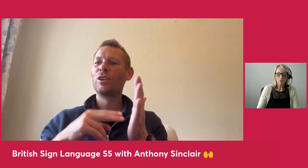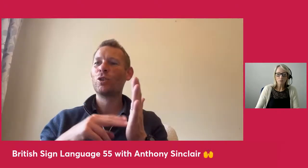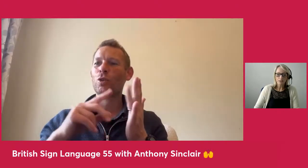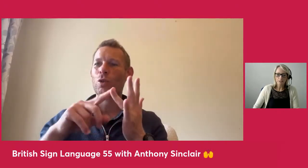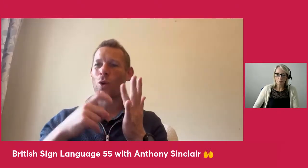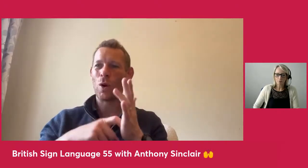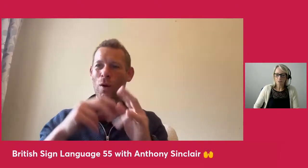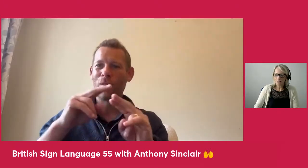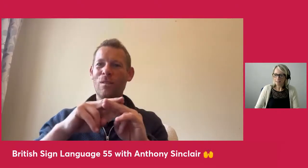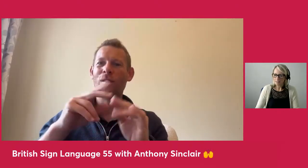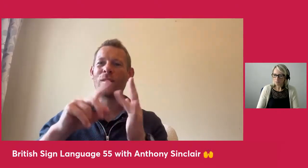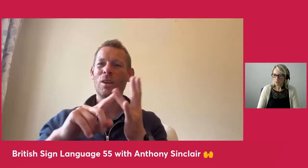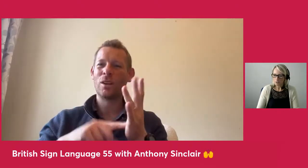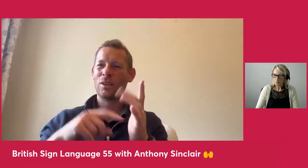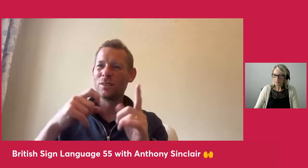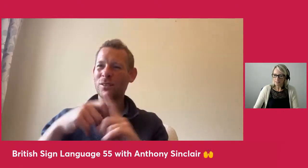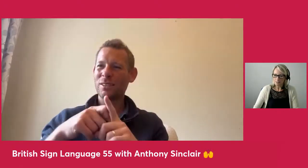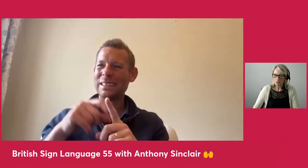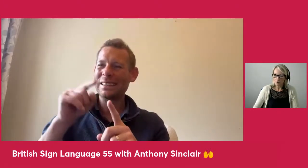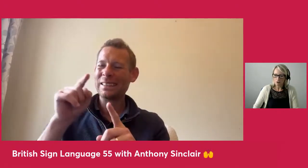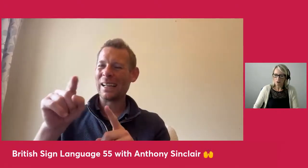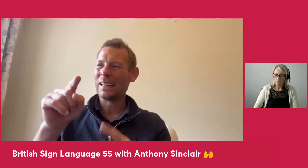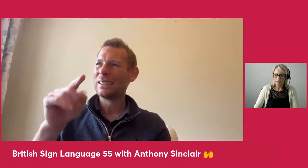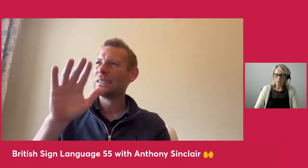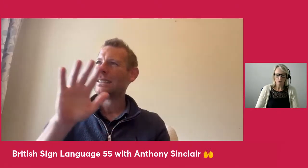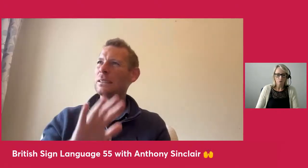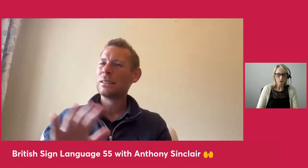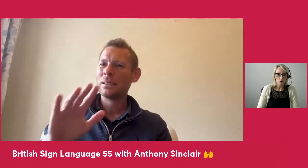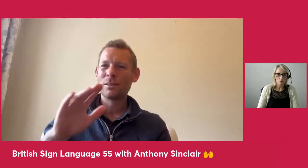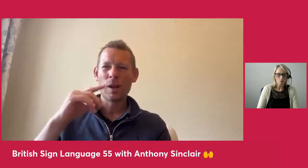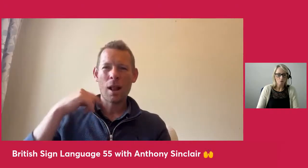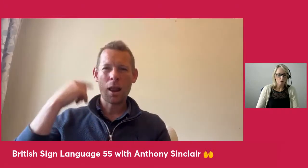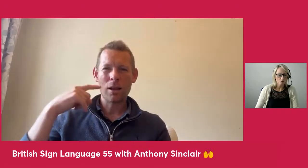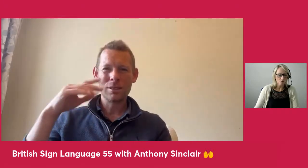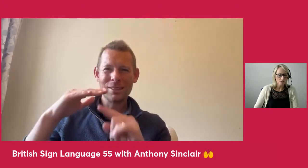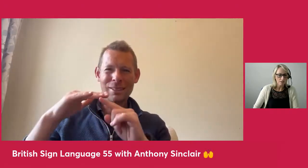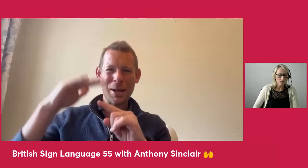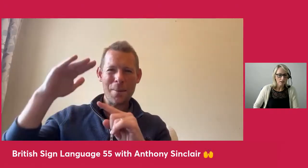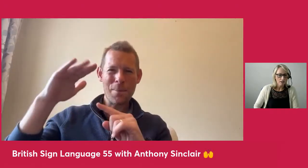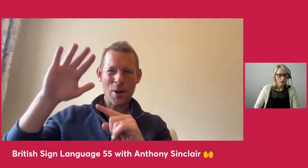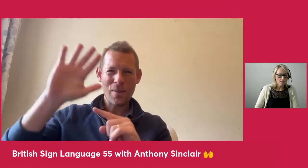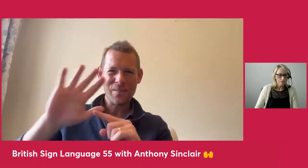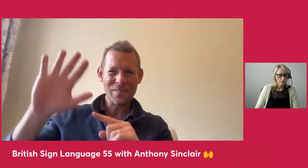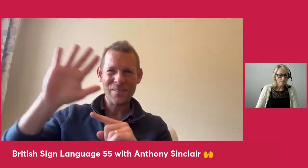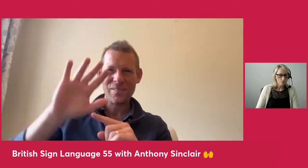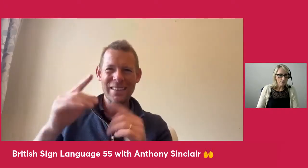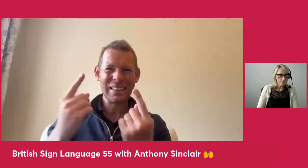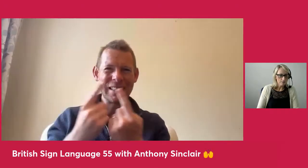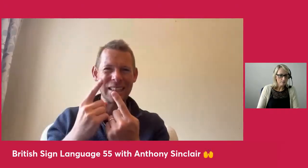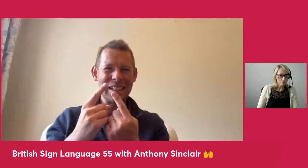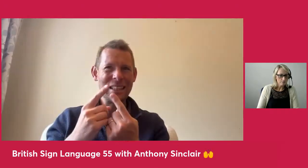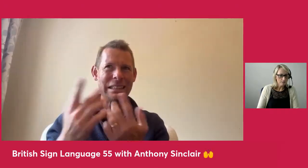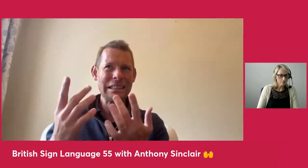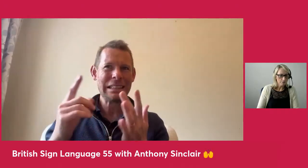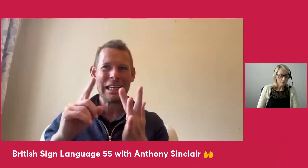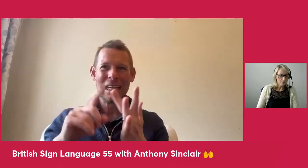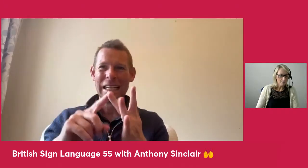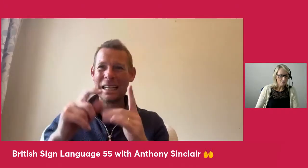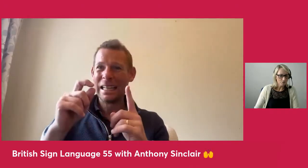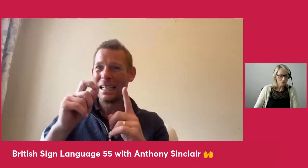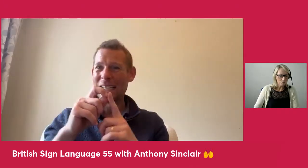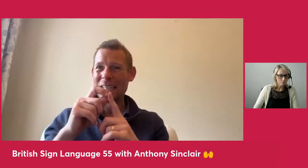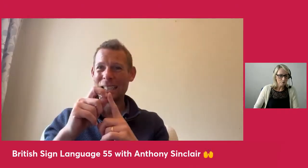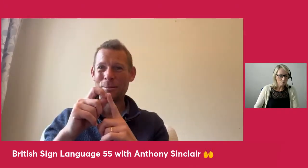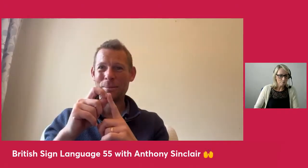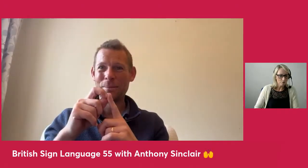And Joan, thank you for telling us where you're based. You are near the coast of Norfolk. So that's, let me think, is